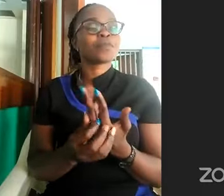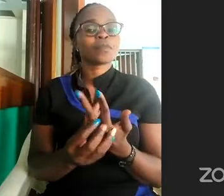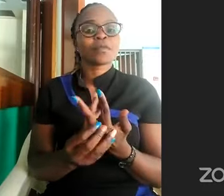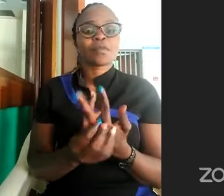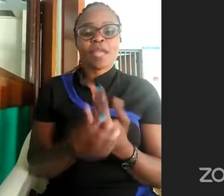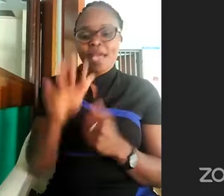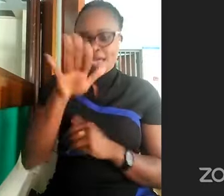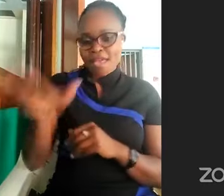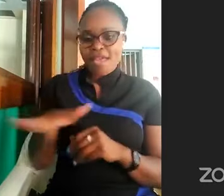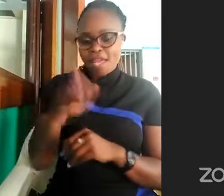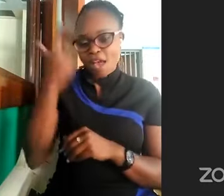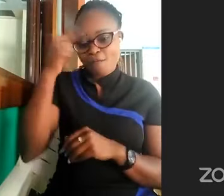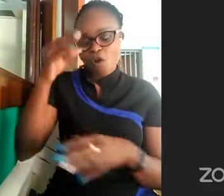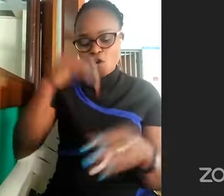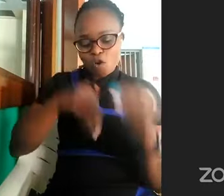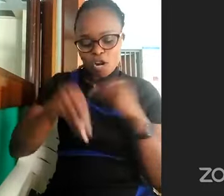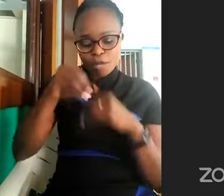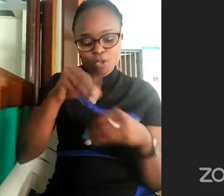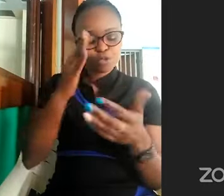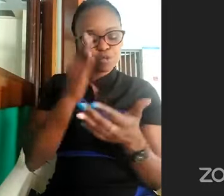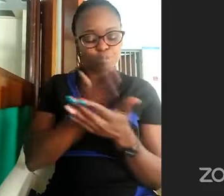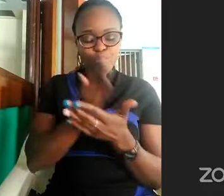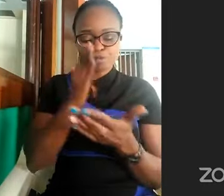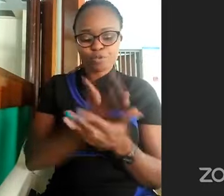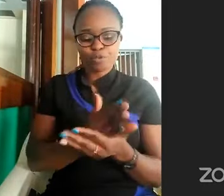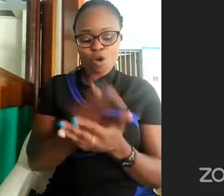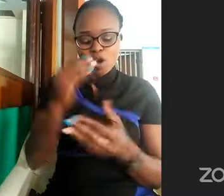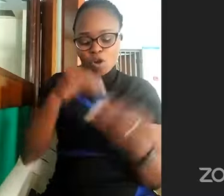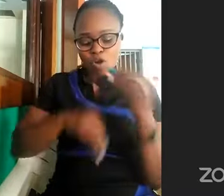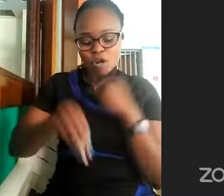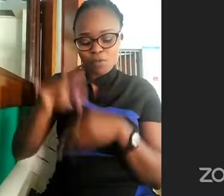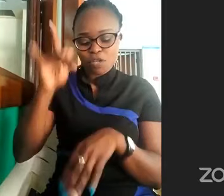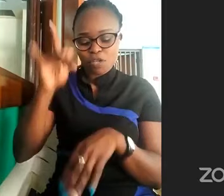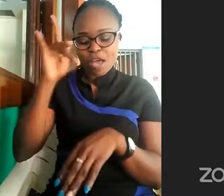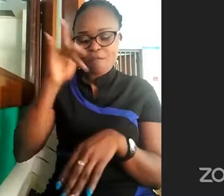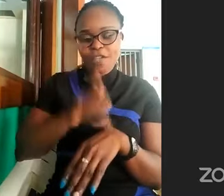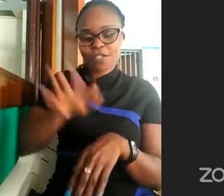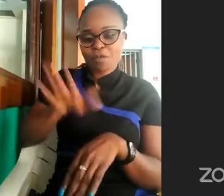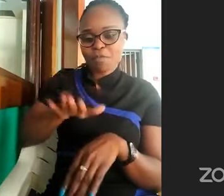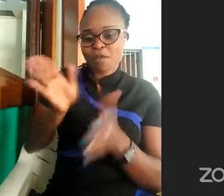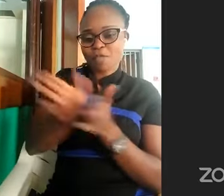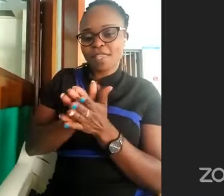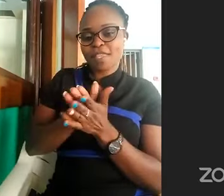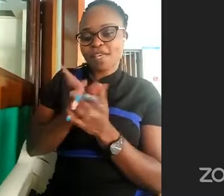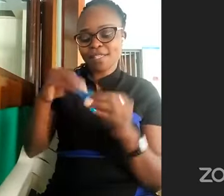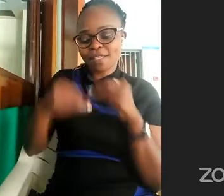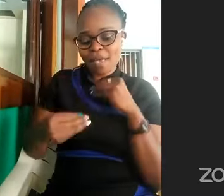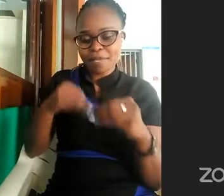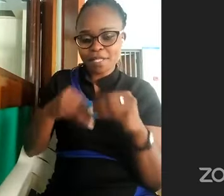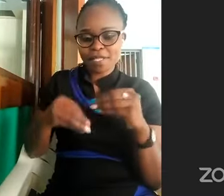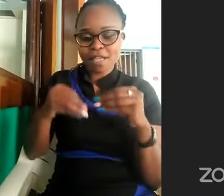corruption affects women with disability in many areas. First of my point is